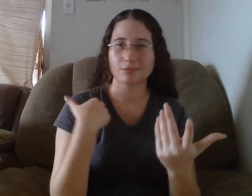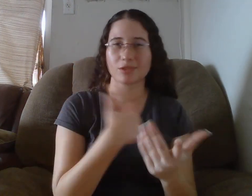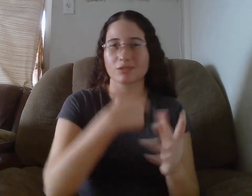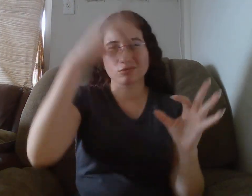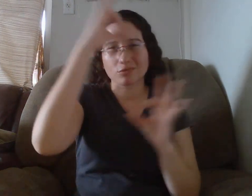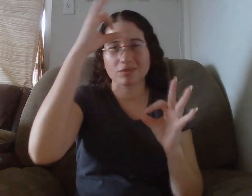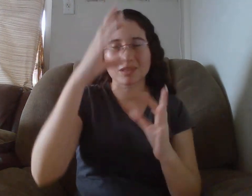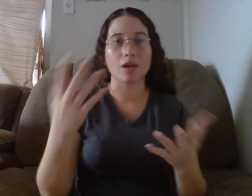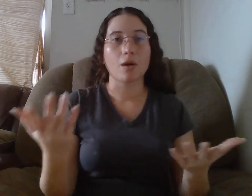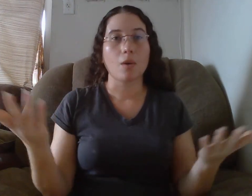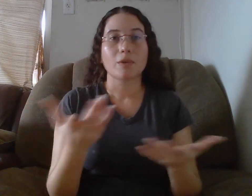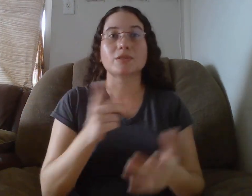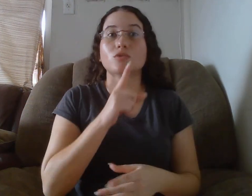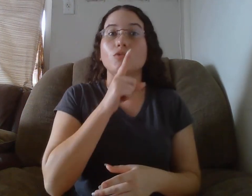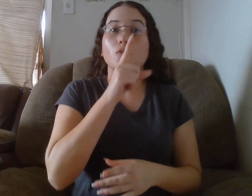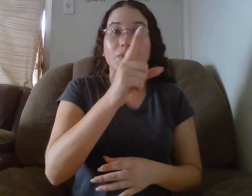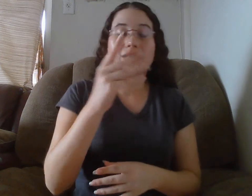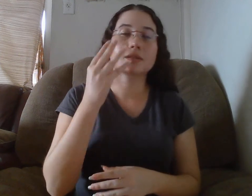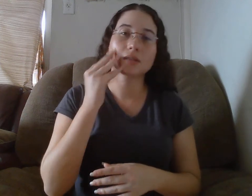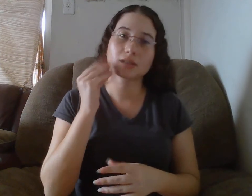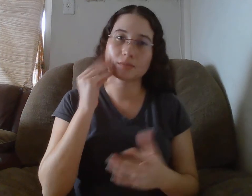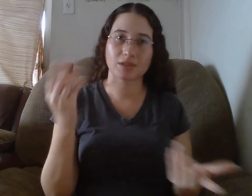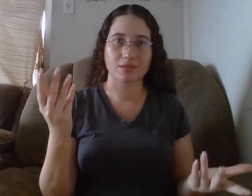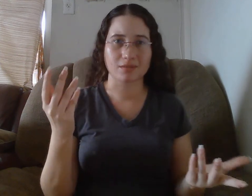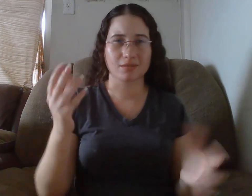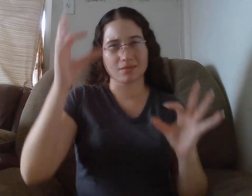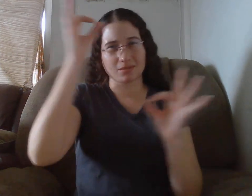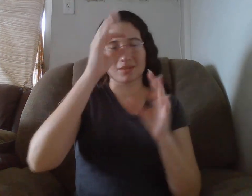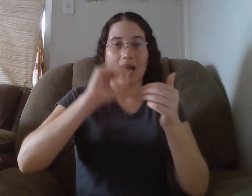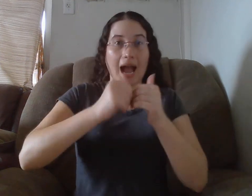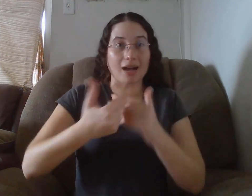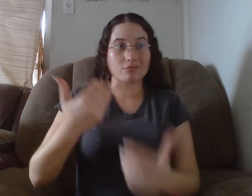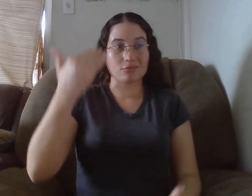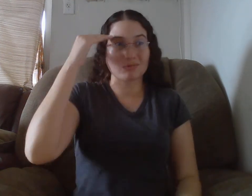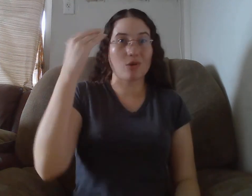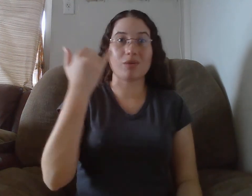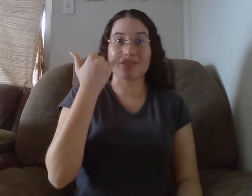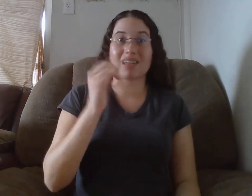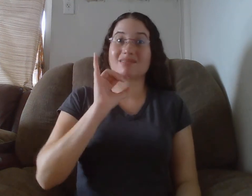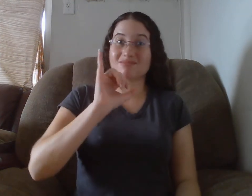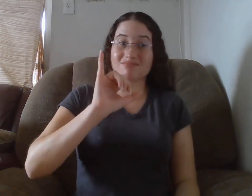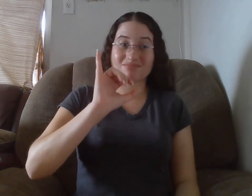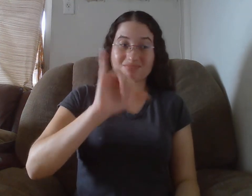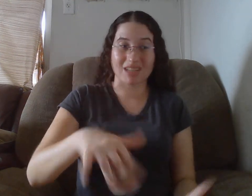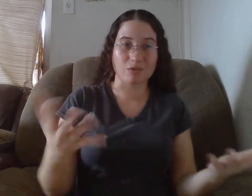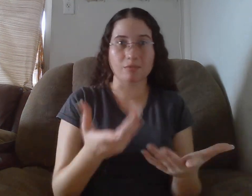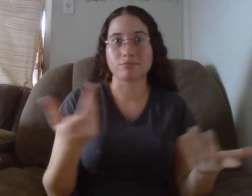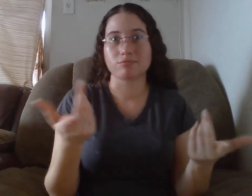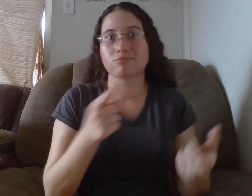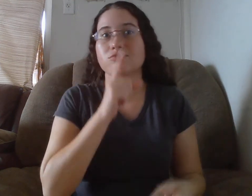we really experiencing? How do we know what we're experiencing? Are we even aware of what we're